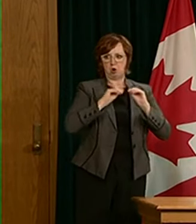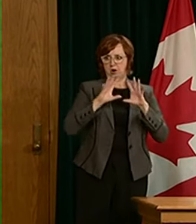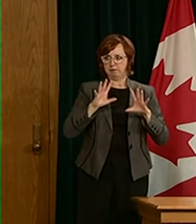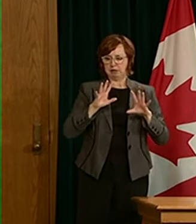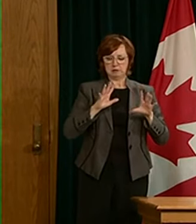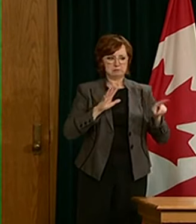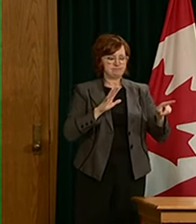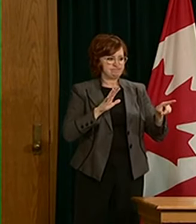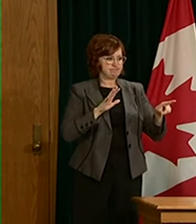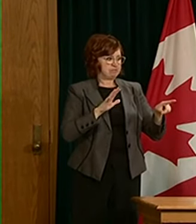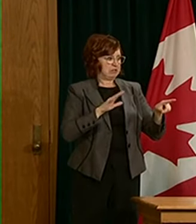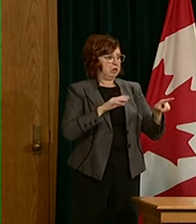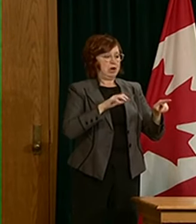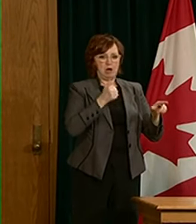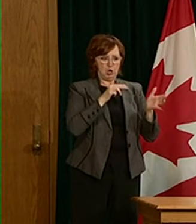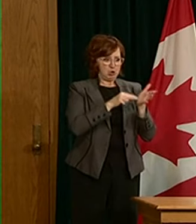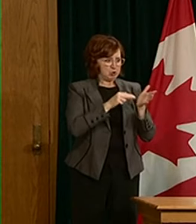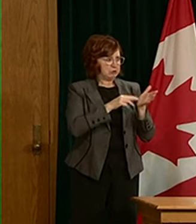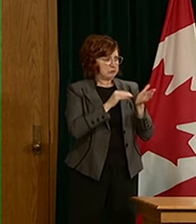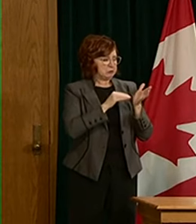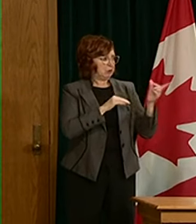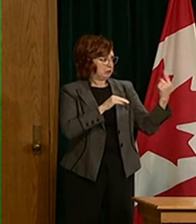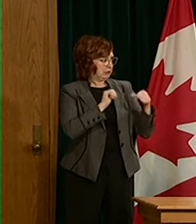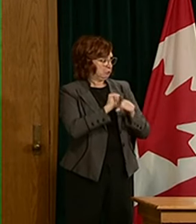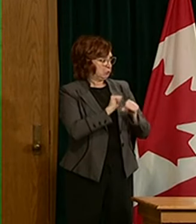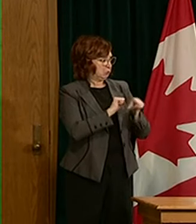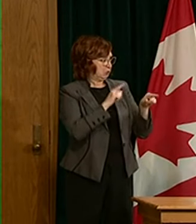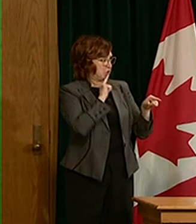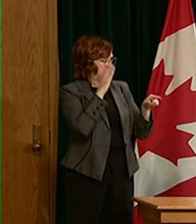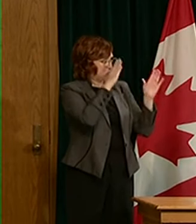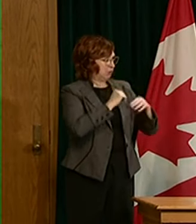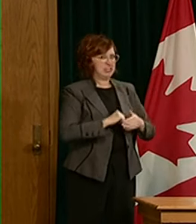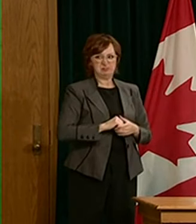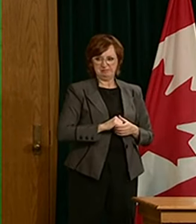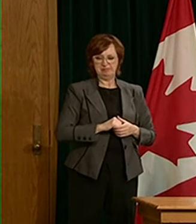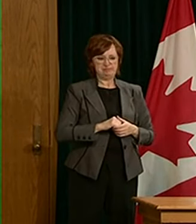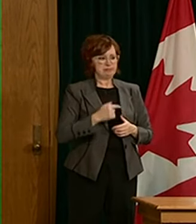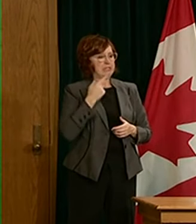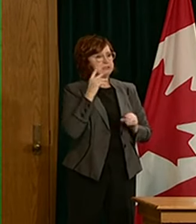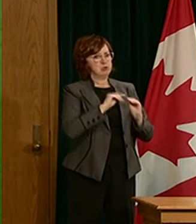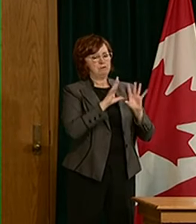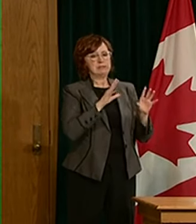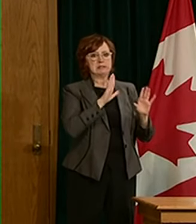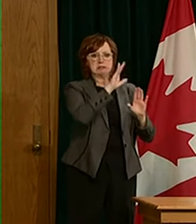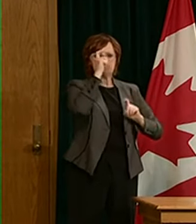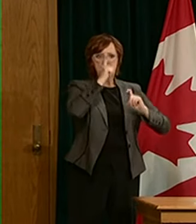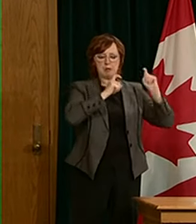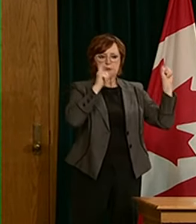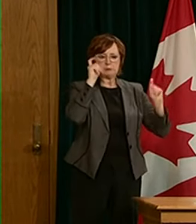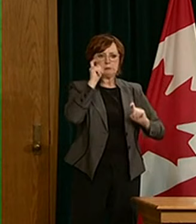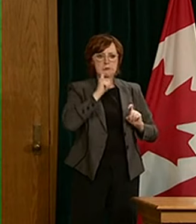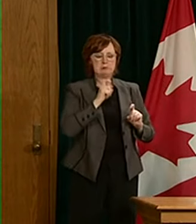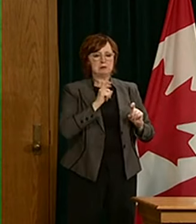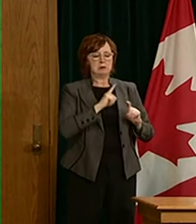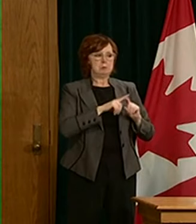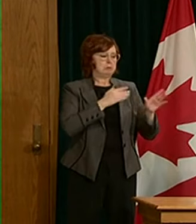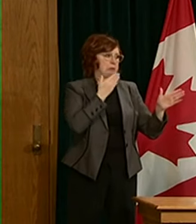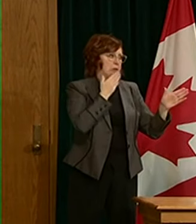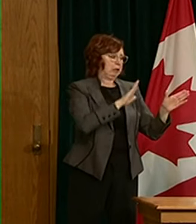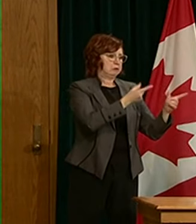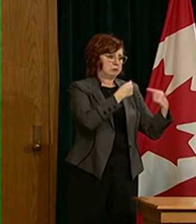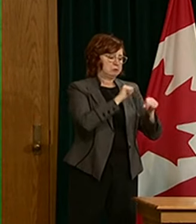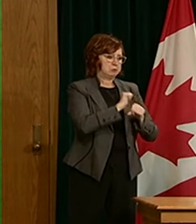we need you to help us. I'm asking you to continue to do what you've always done as Saskatchewan people. Come together in a